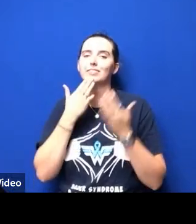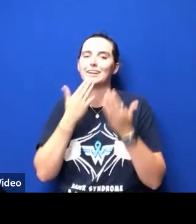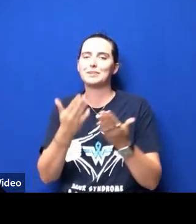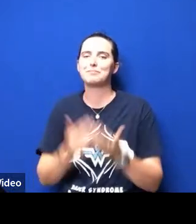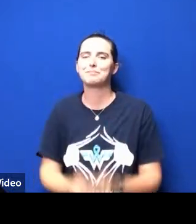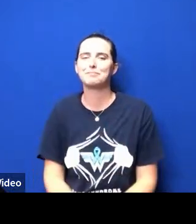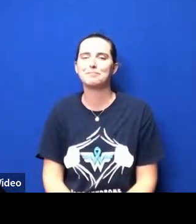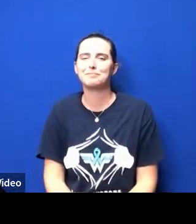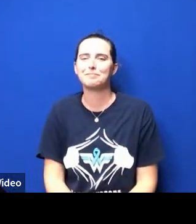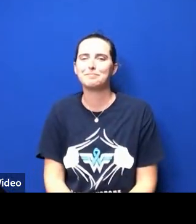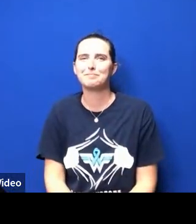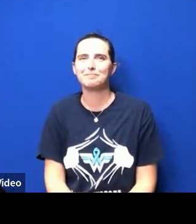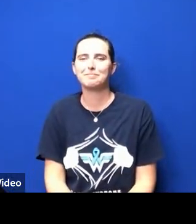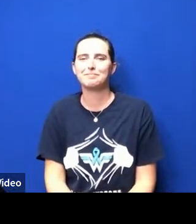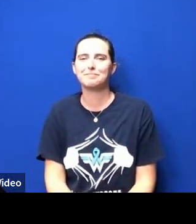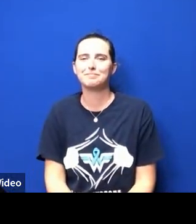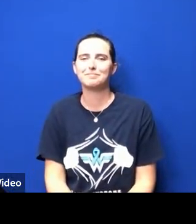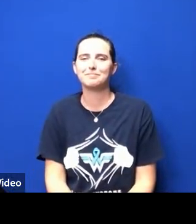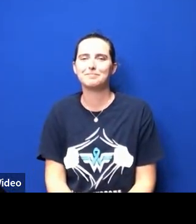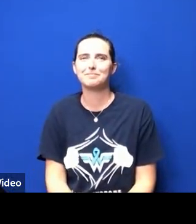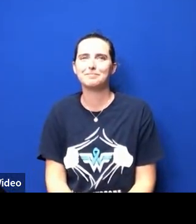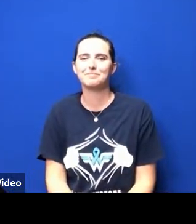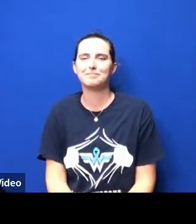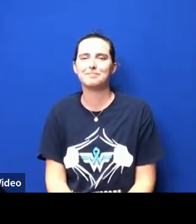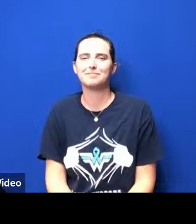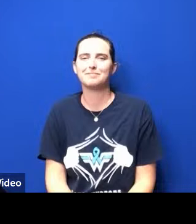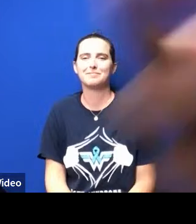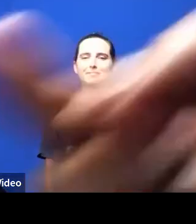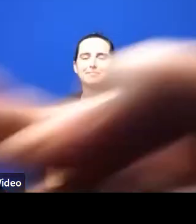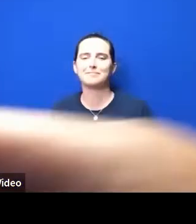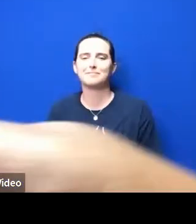have gathered. That's all I have. Thank you.